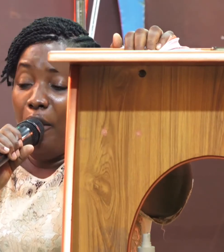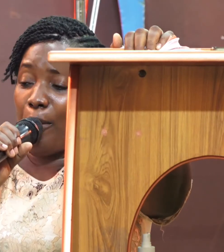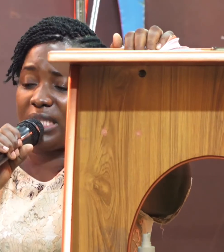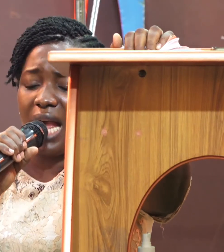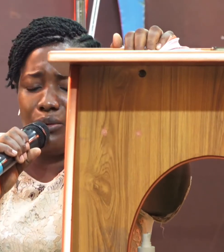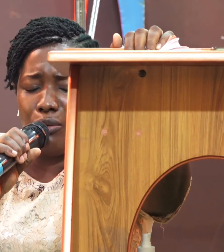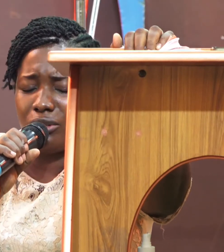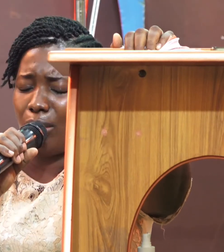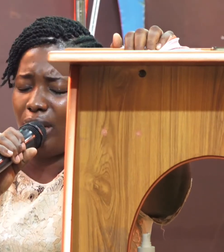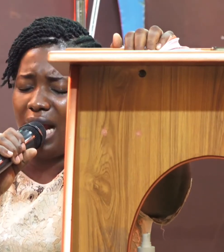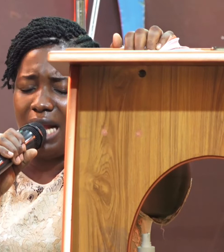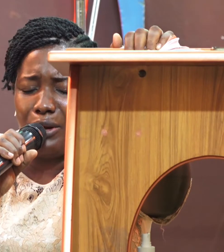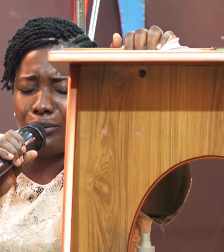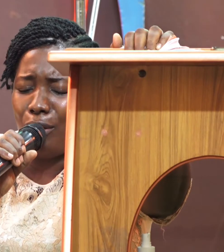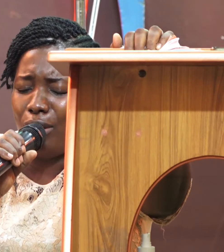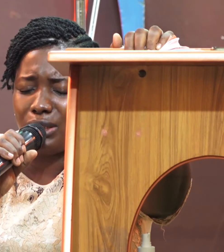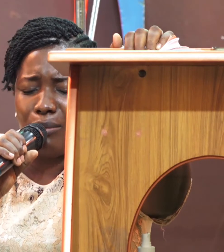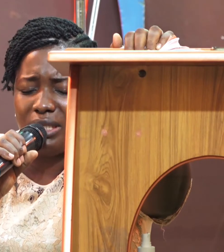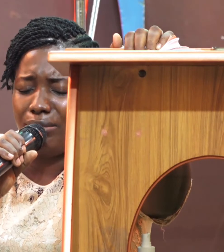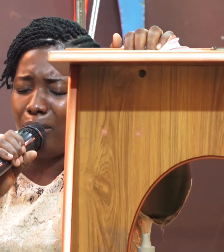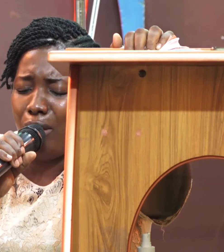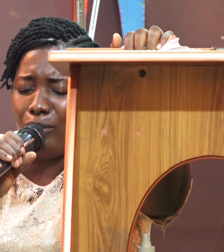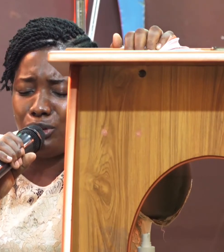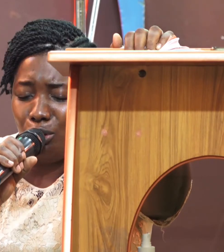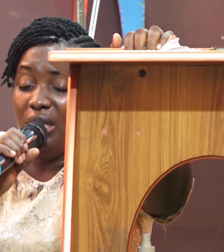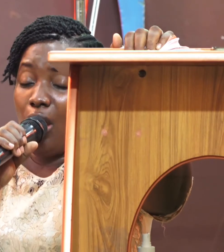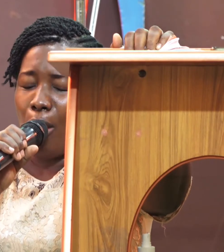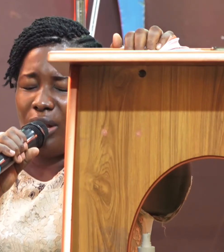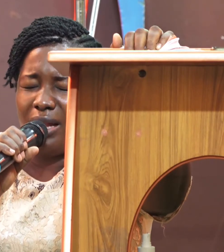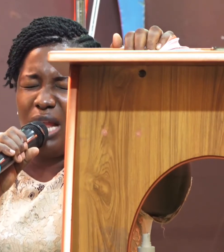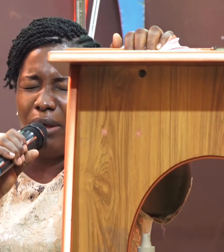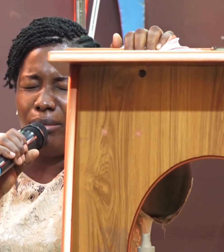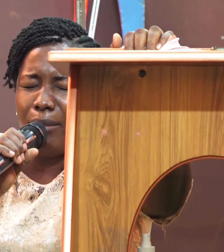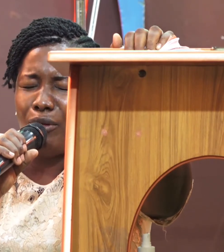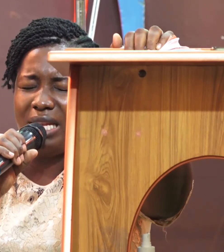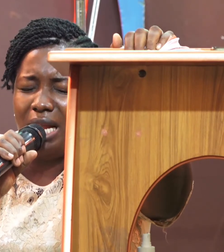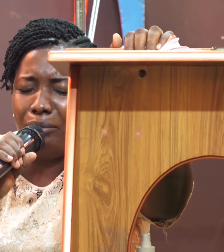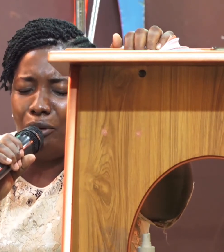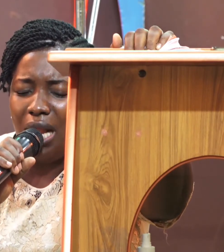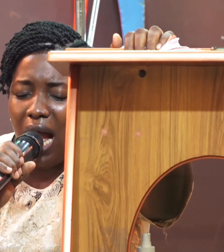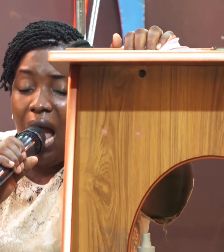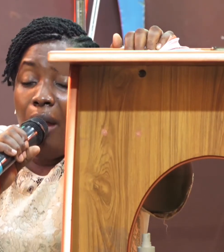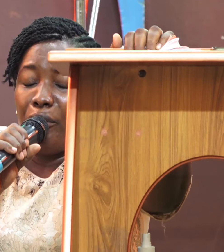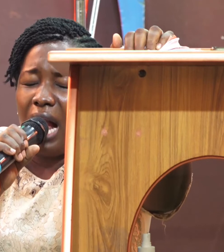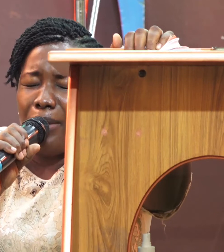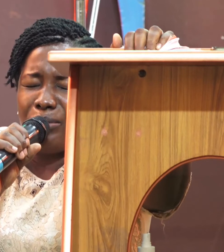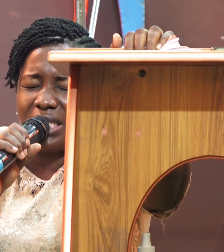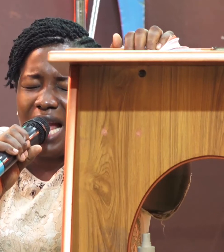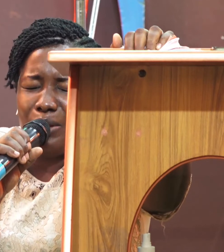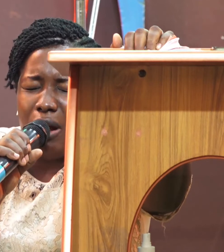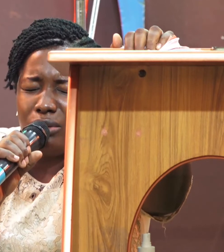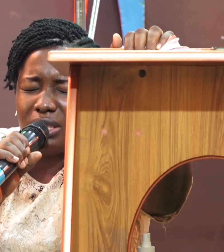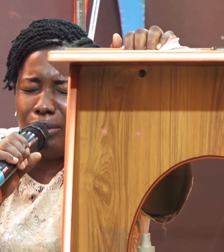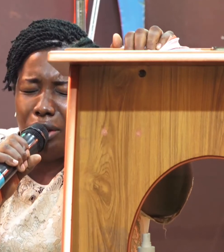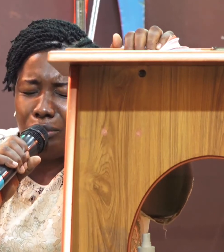okulongosa omusaayi gwo gusobolera ddala okulongosa omutima gw'omuntu obulwadde bwe buba bulwadde ne buwona mukama